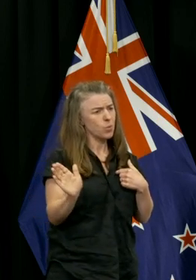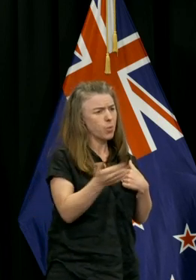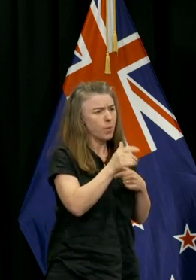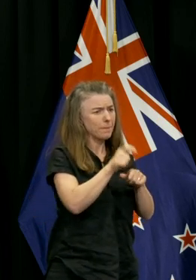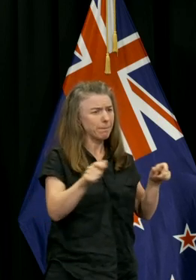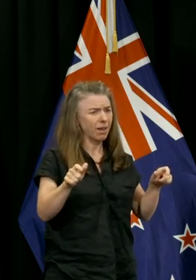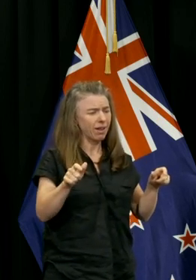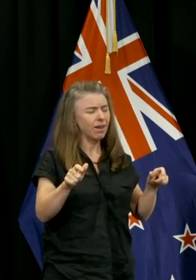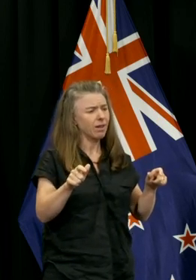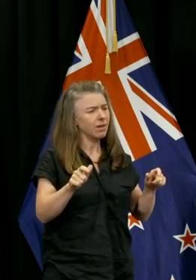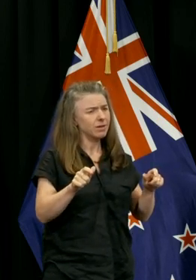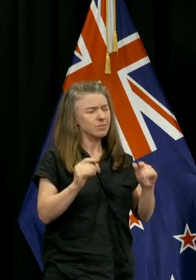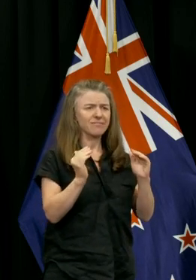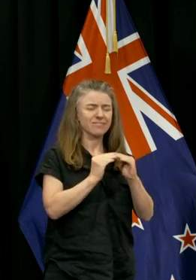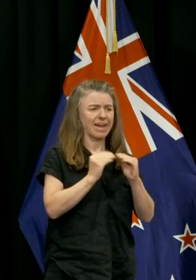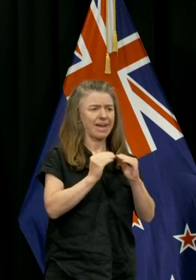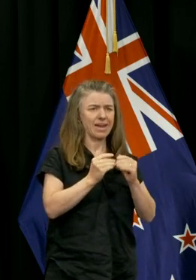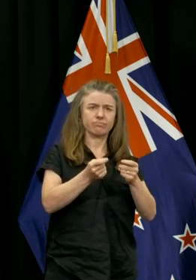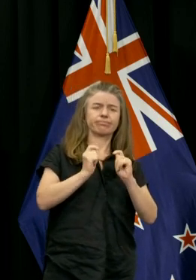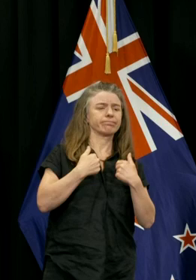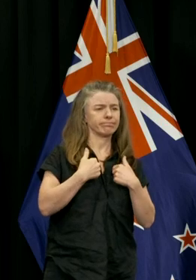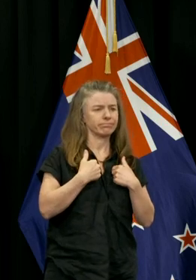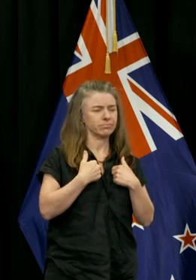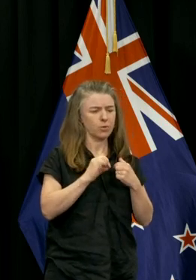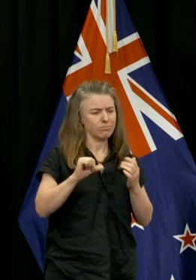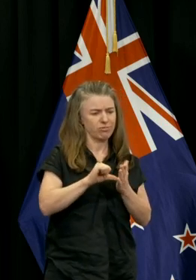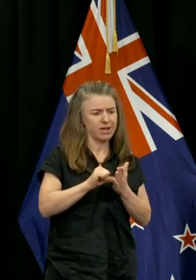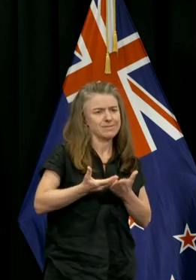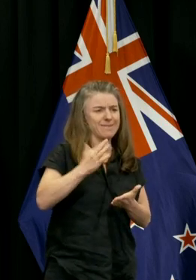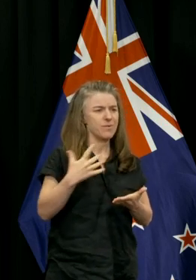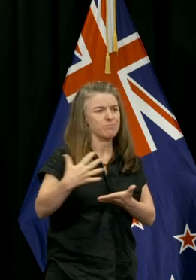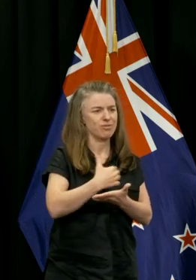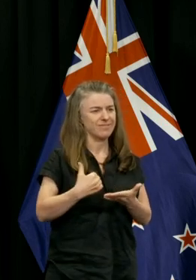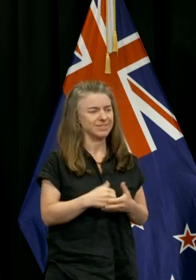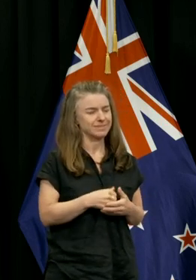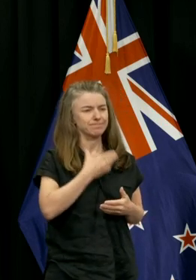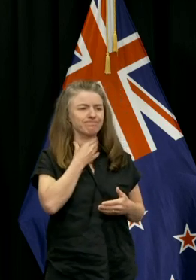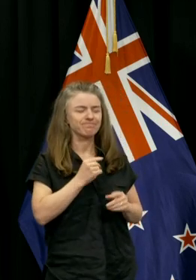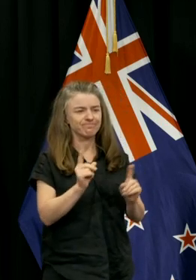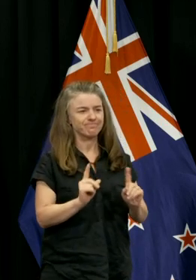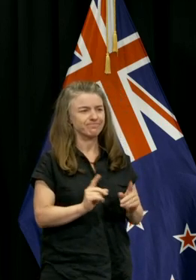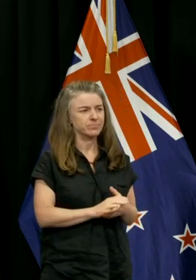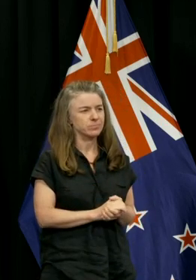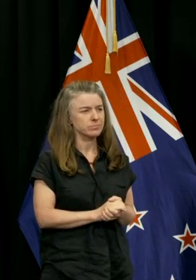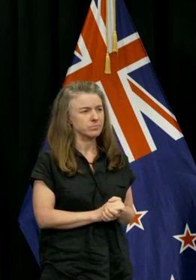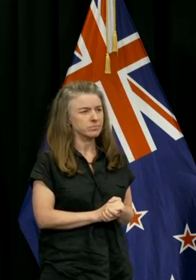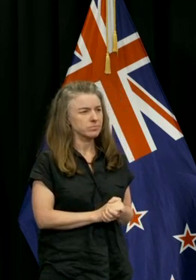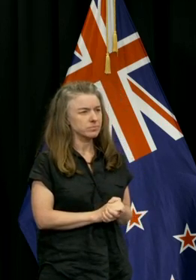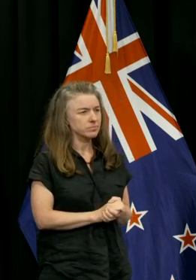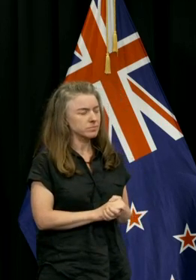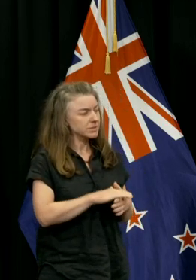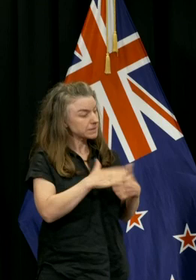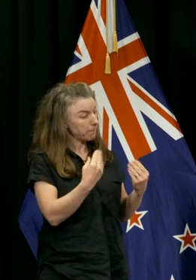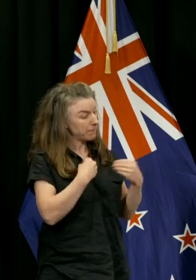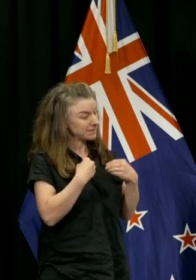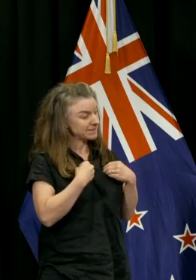are treated fairly. Are you hearing anecdotal evidence of businesses not acting in good faith in terms of the wage subsidy, not